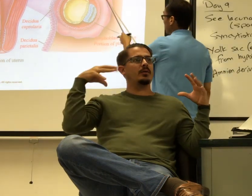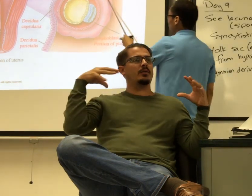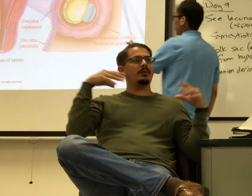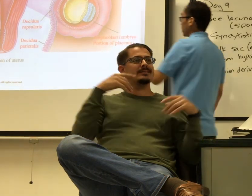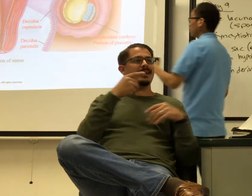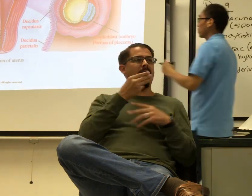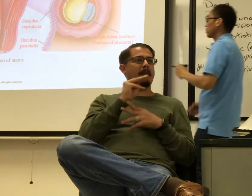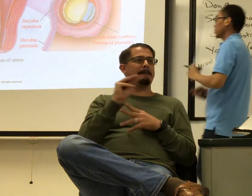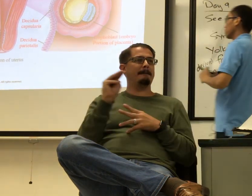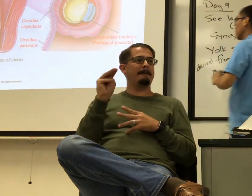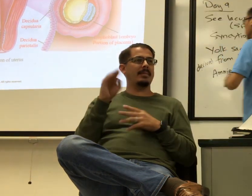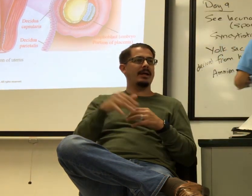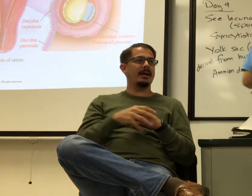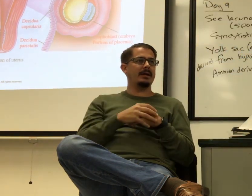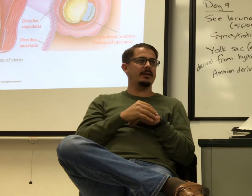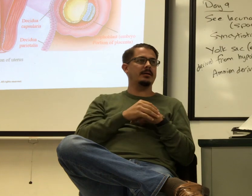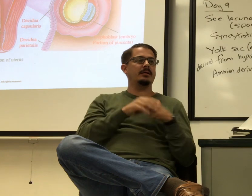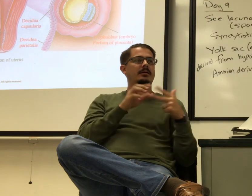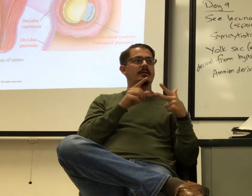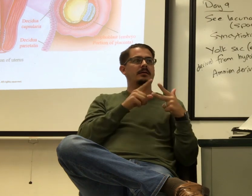underlies embryo.